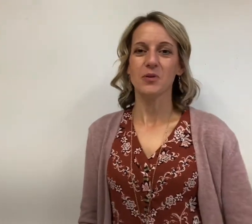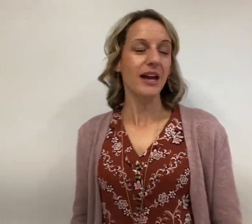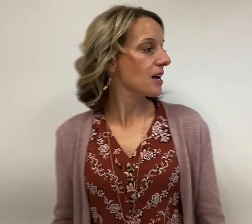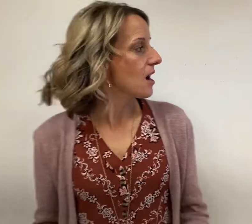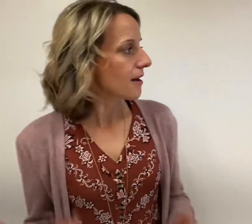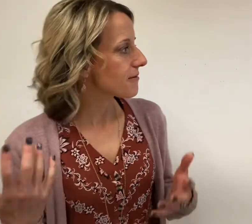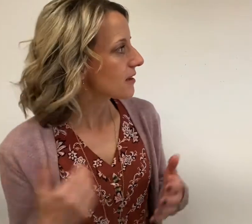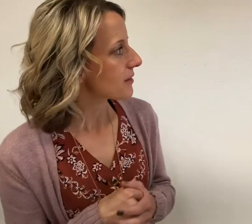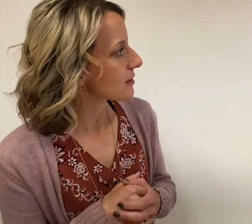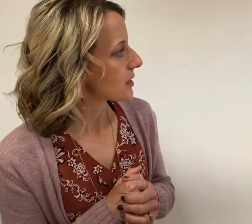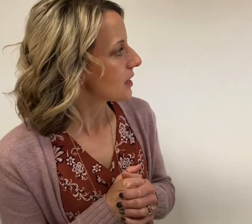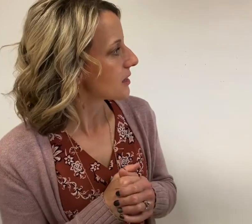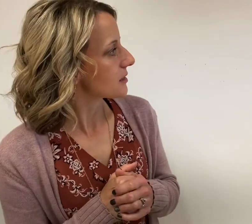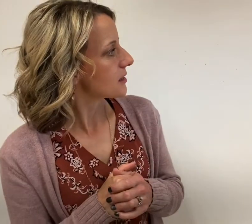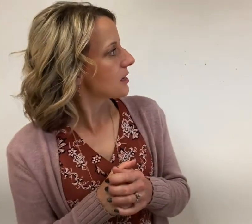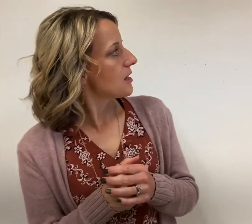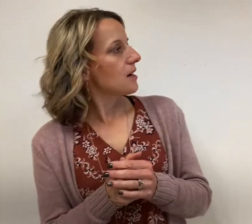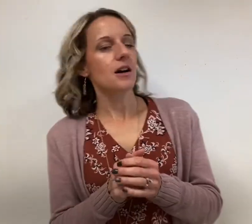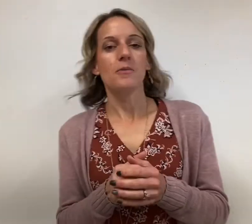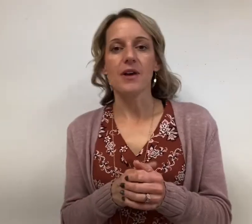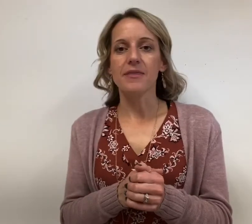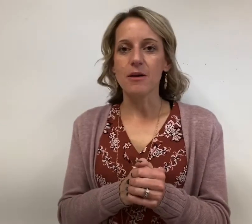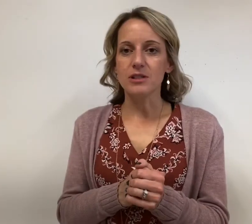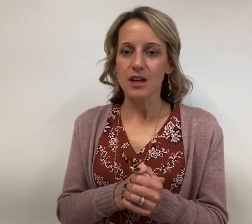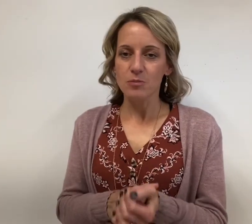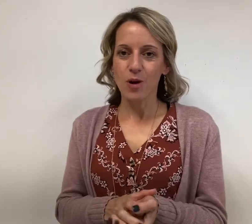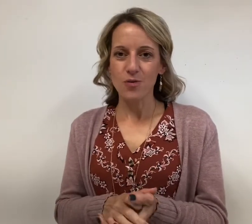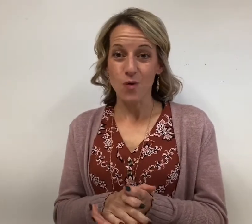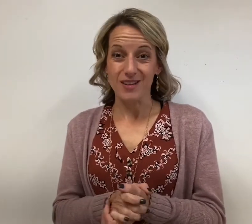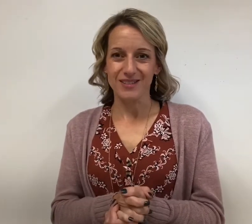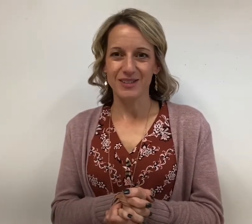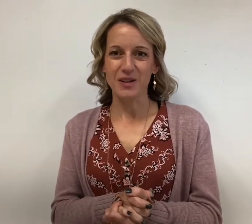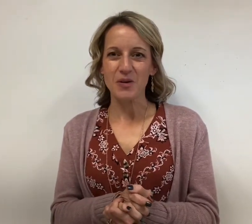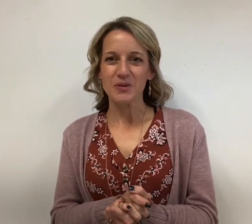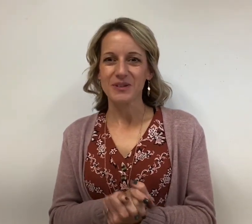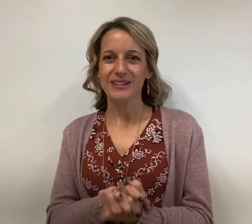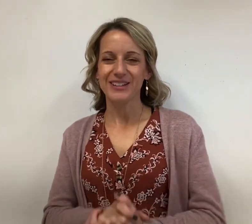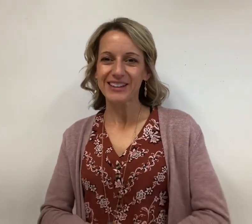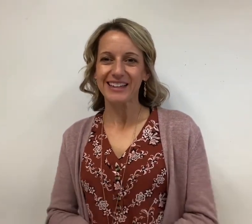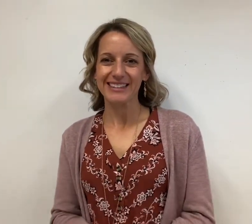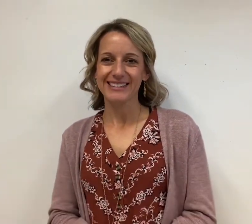Okay, I think that's it. And that was 9.1, so good luck.